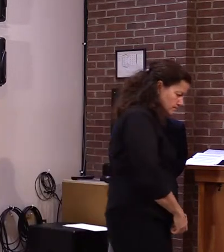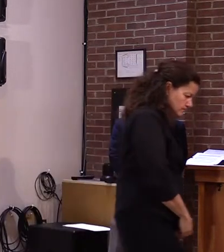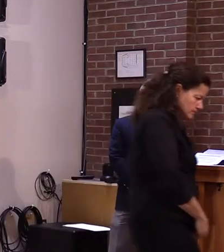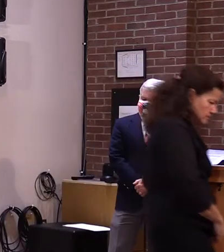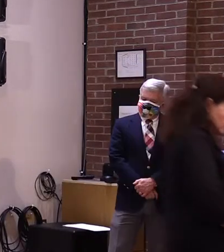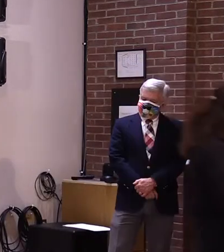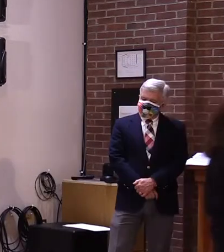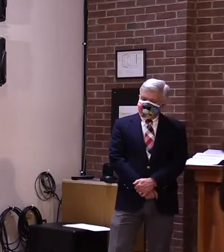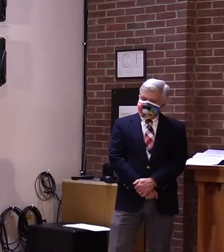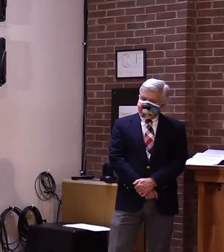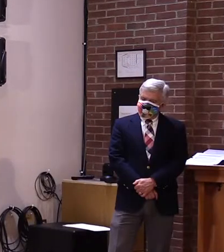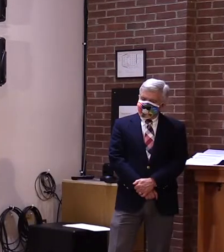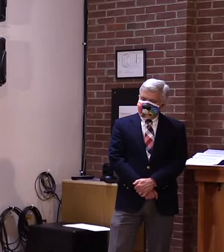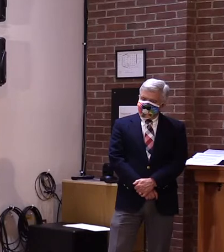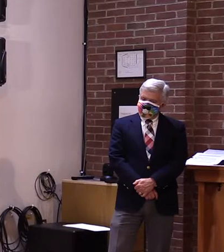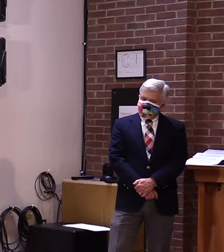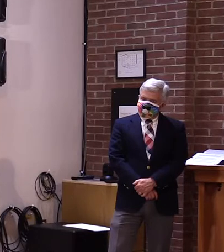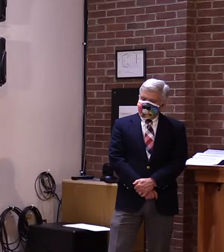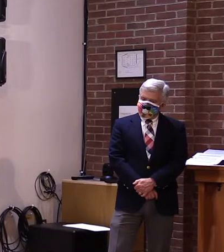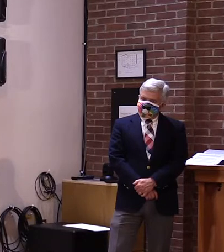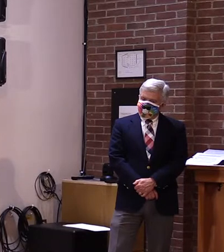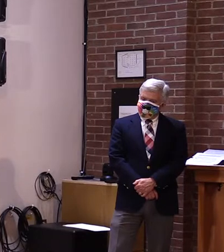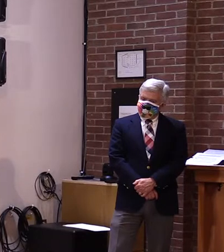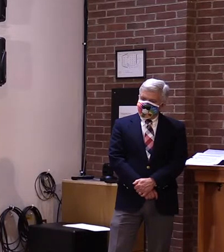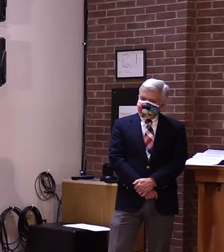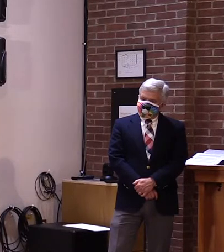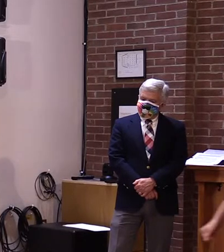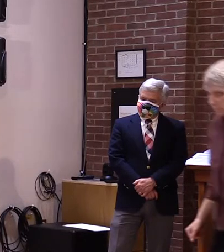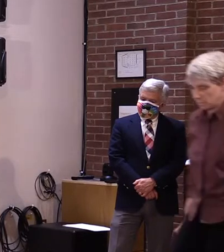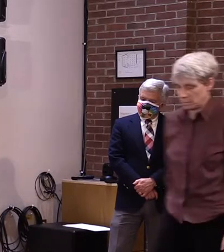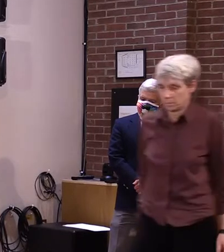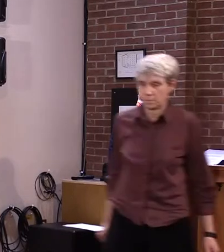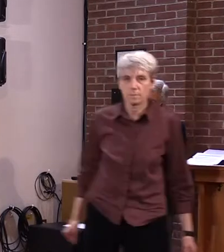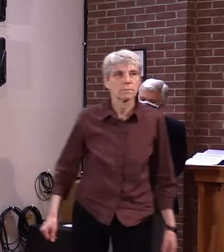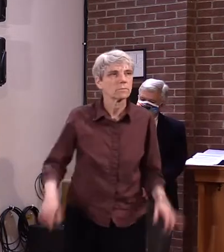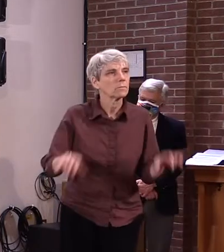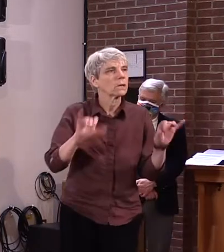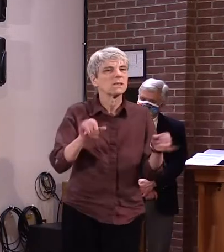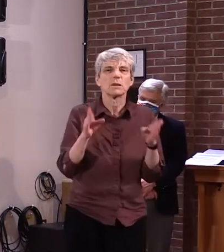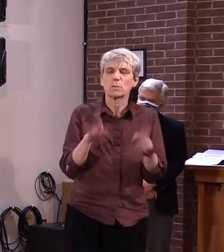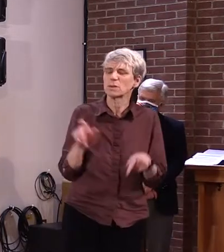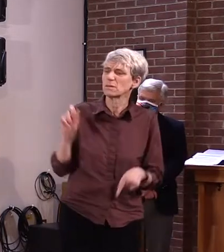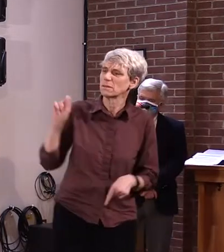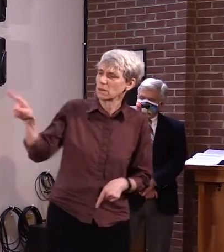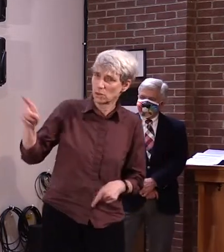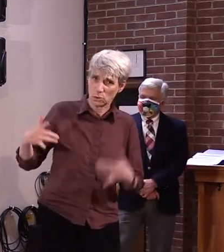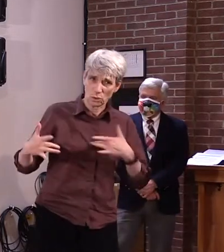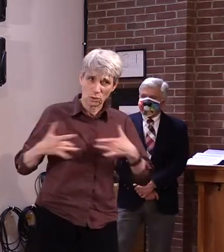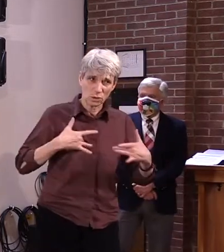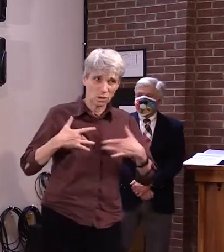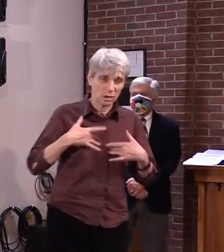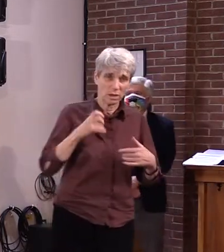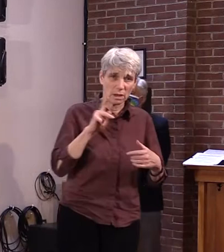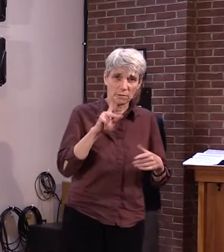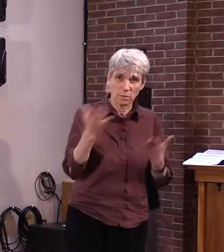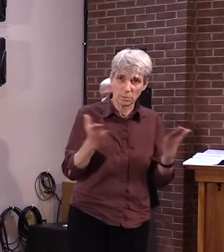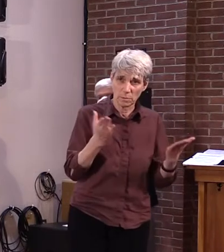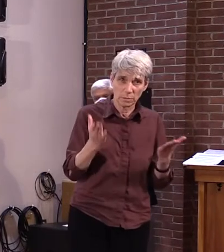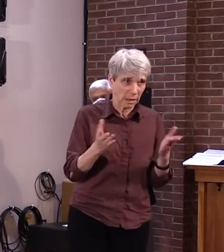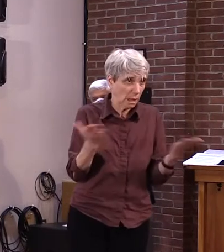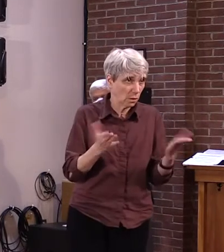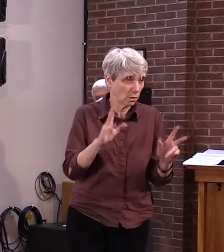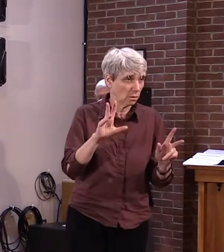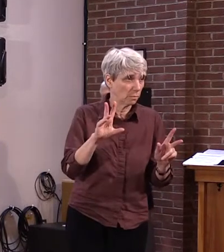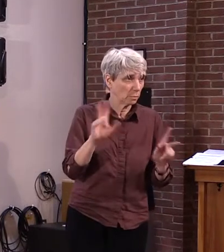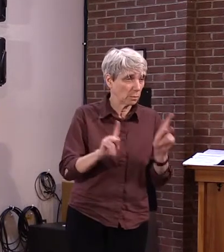Do you have any concerns about potentially having any outbreaks here because people have decided to listen to what the president is saying compared to what you or the